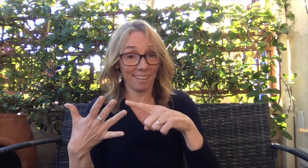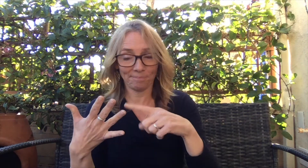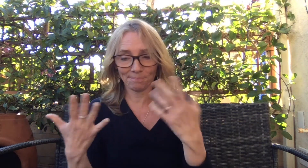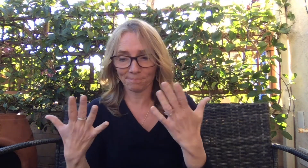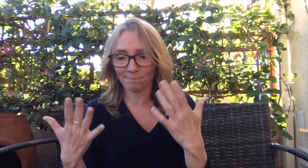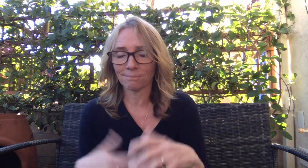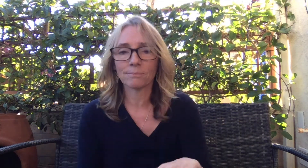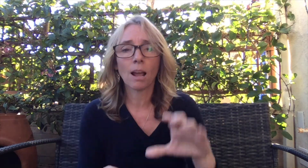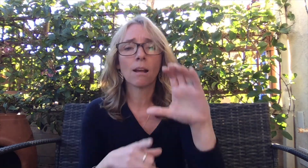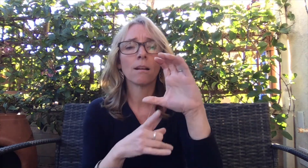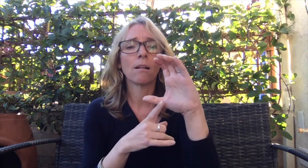Fourth one,